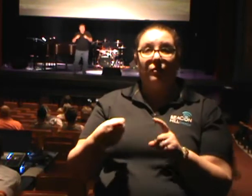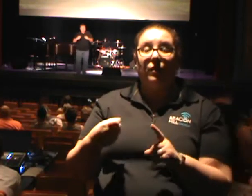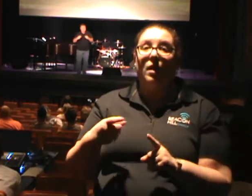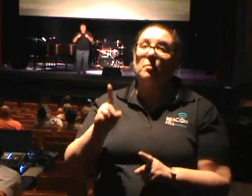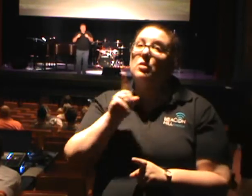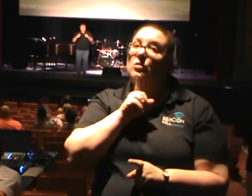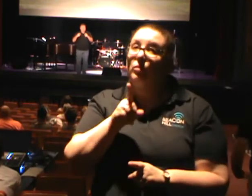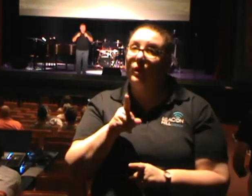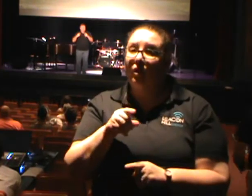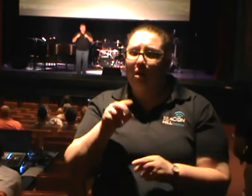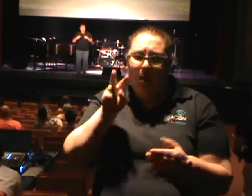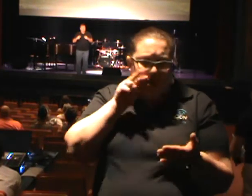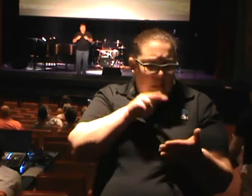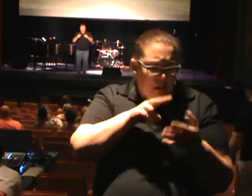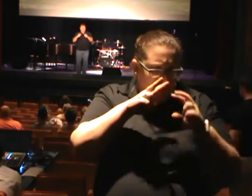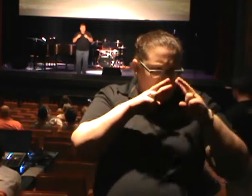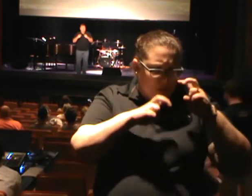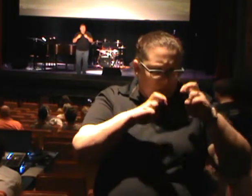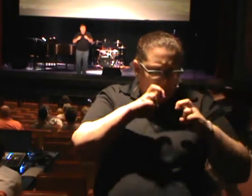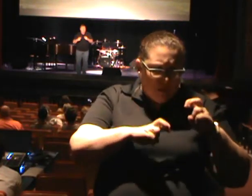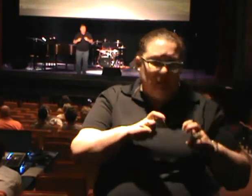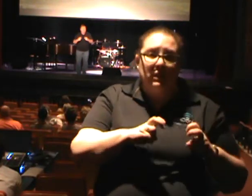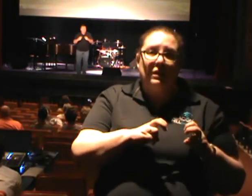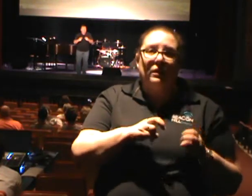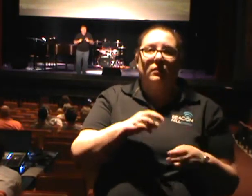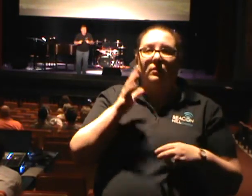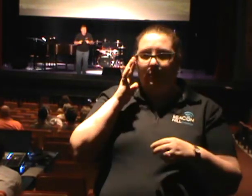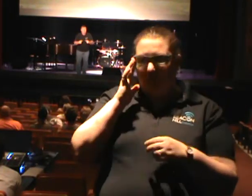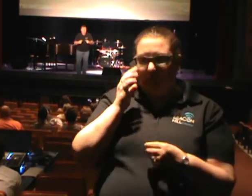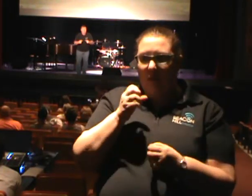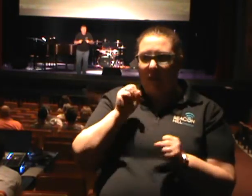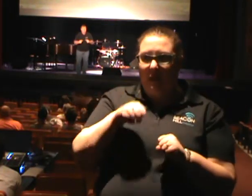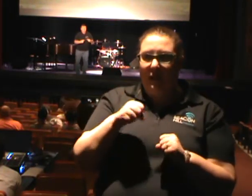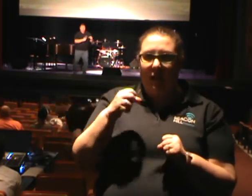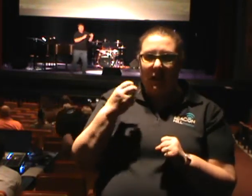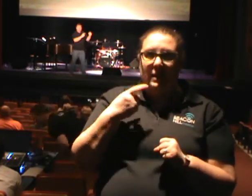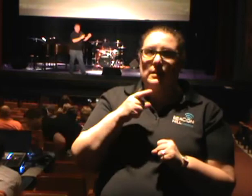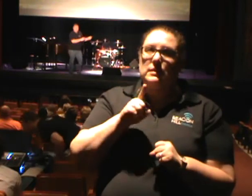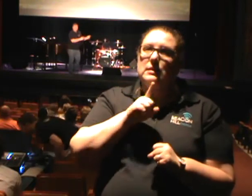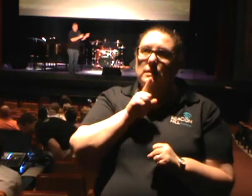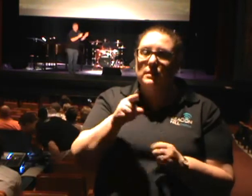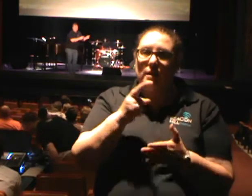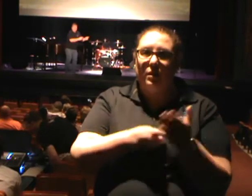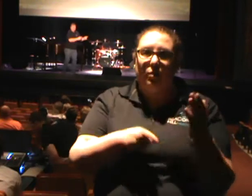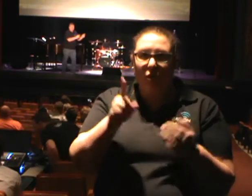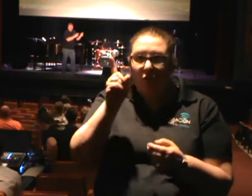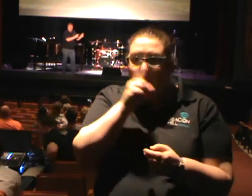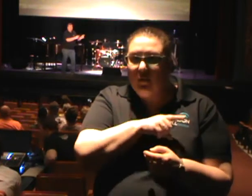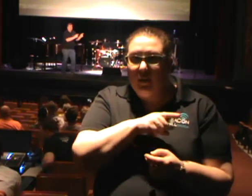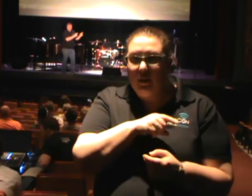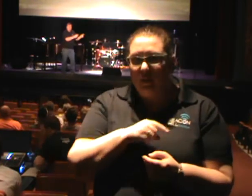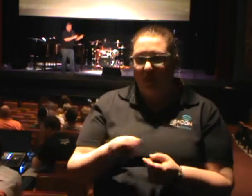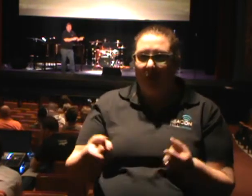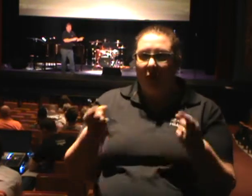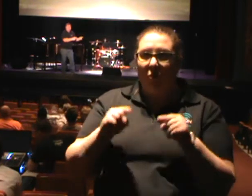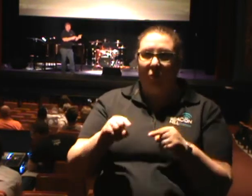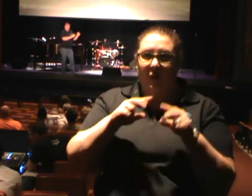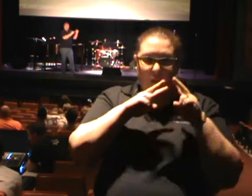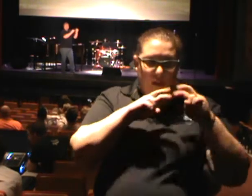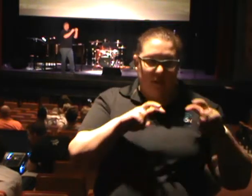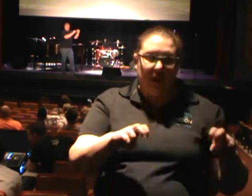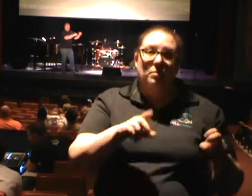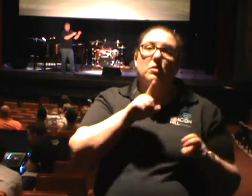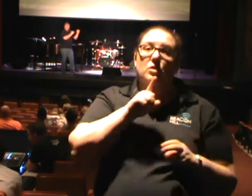they examine that which is real. That way they can tell what is fake. When you examine the truth of the gospel of Jesus